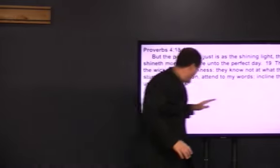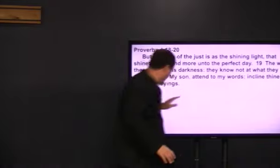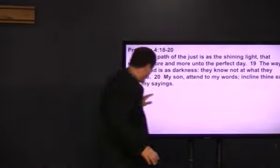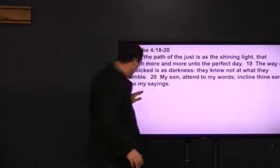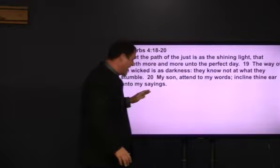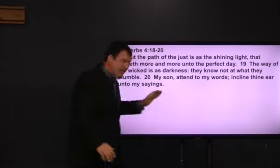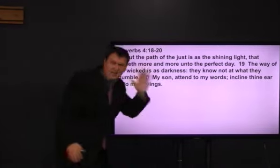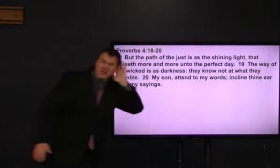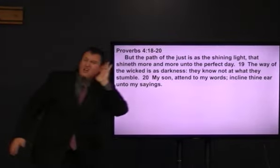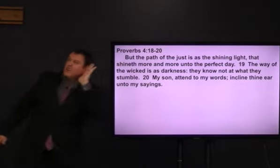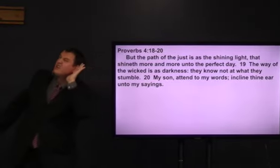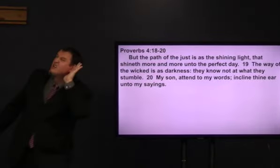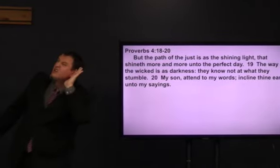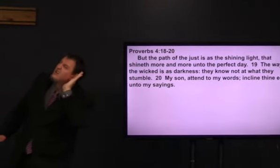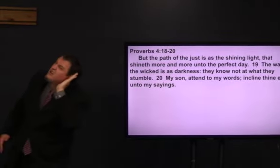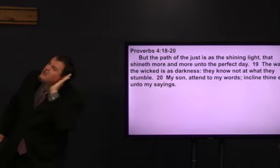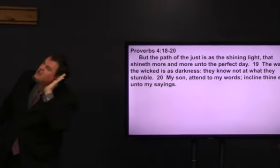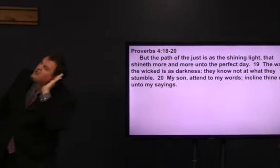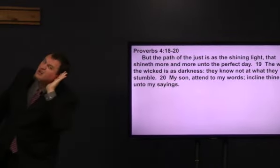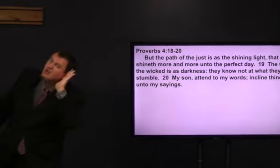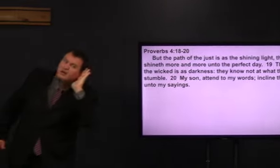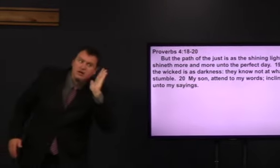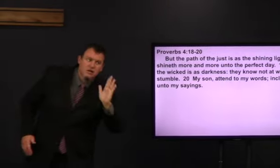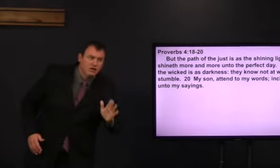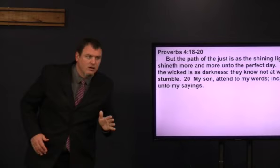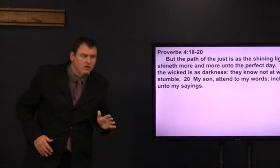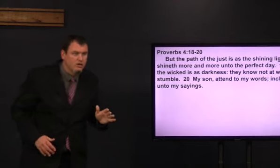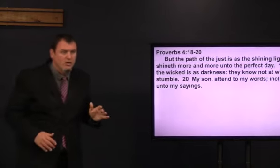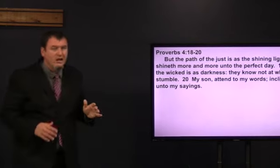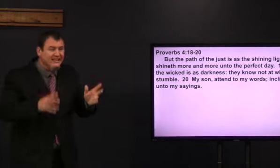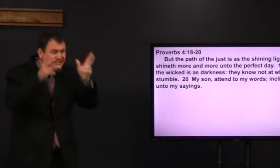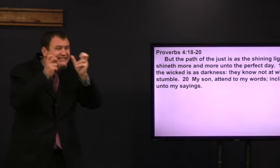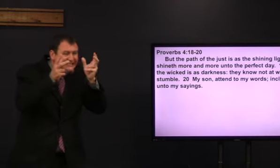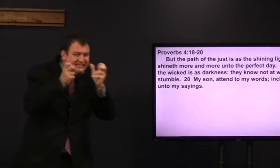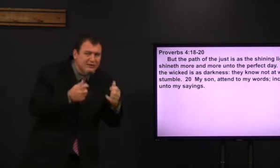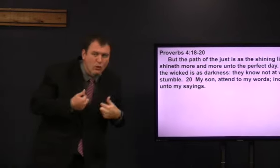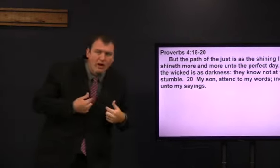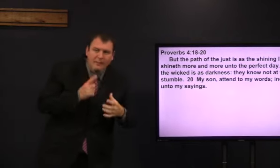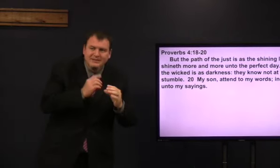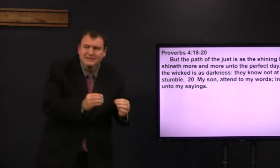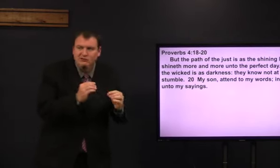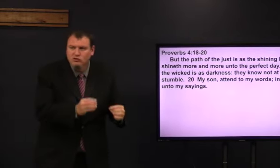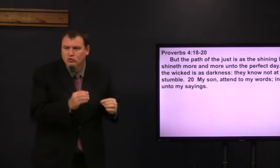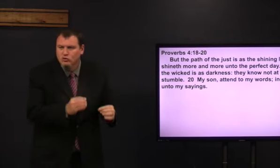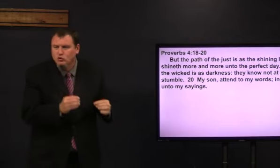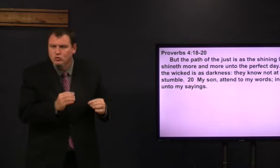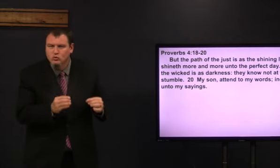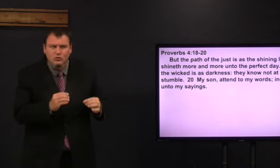Incline thine ear unto my sayings. Listen. listen to what I'm teaching you.